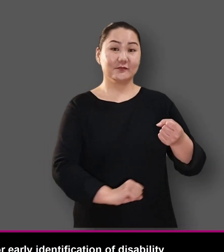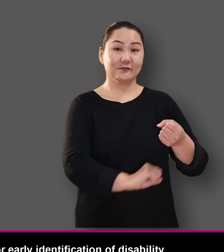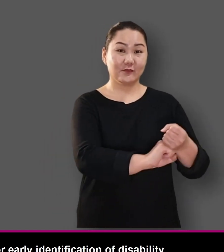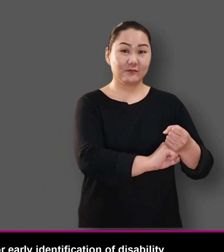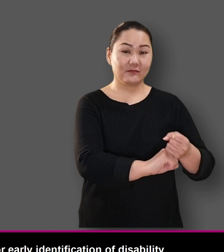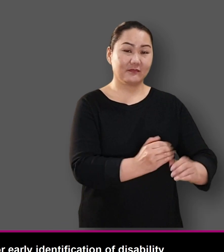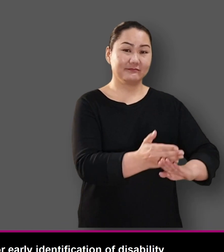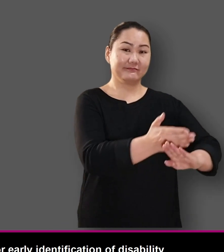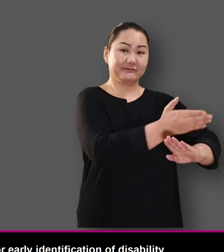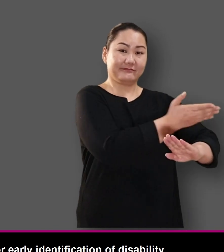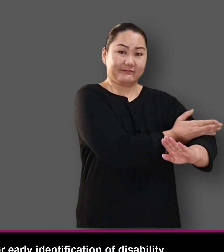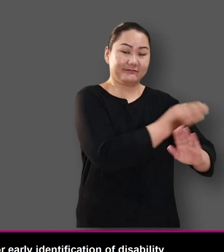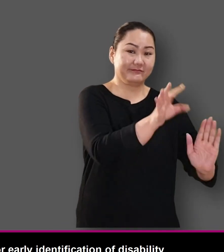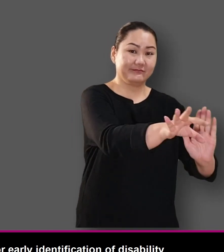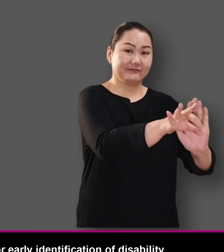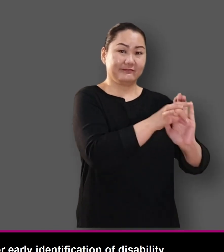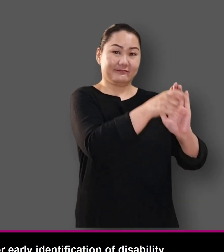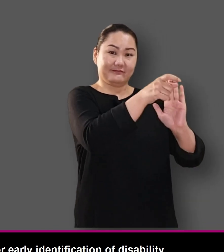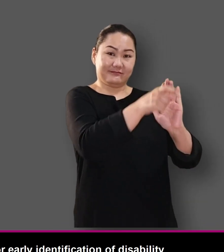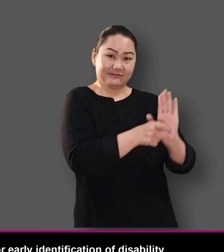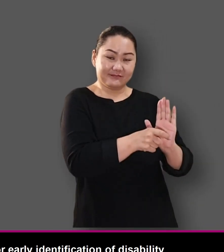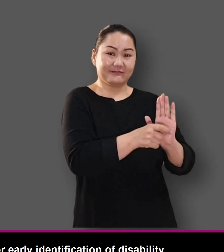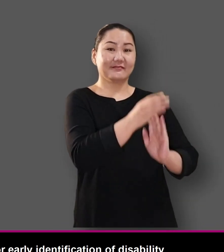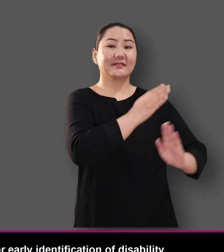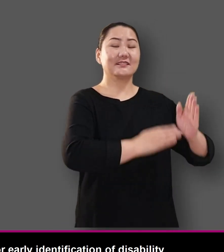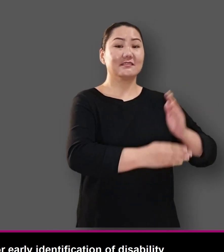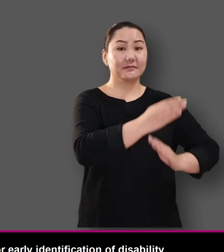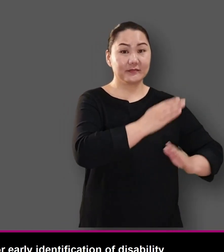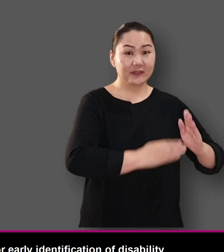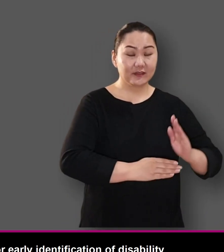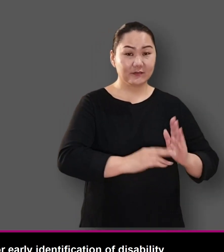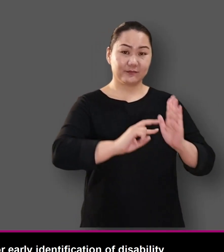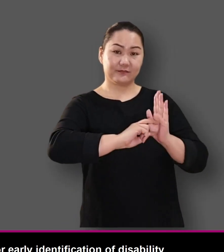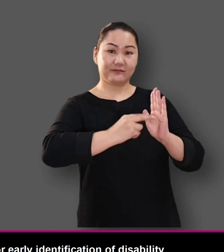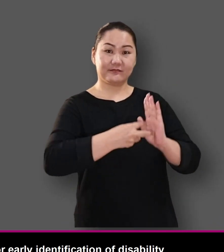Similarly, VSO's support for early identification of disability,